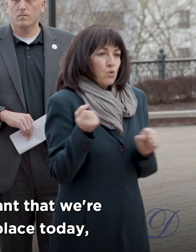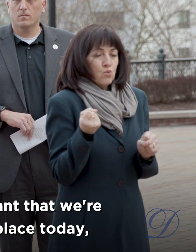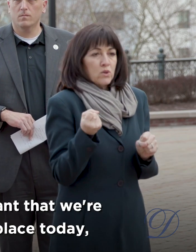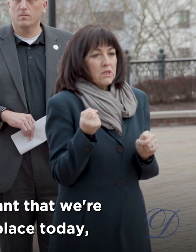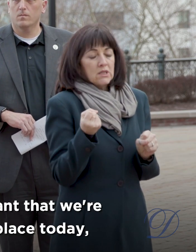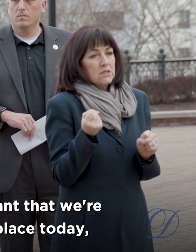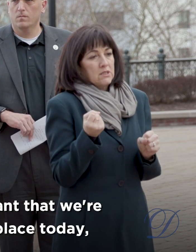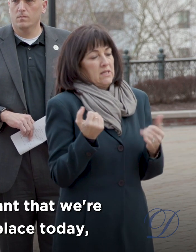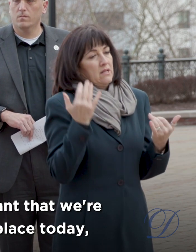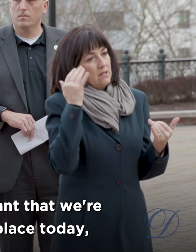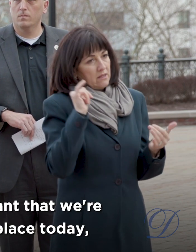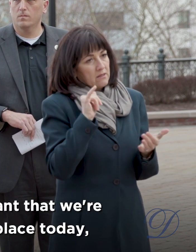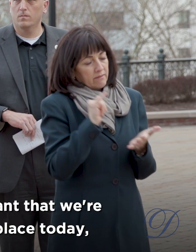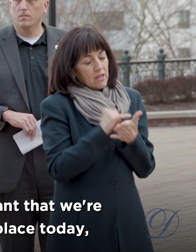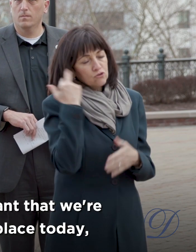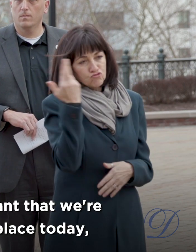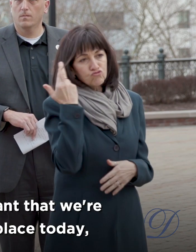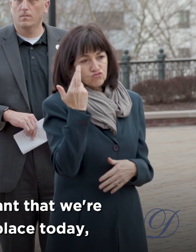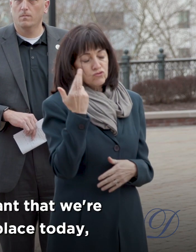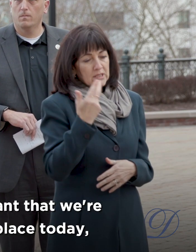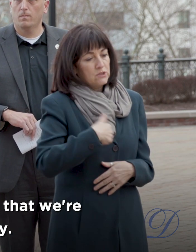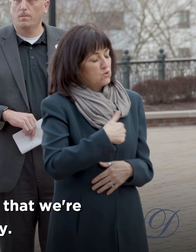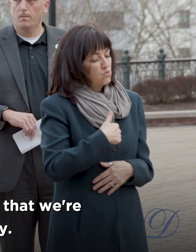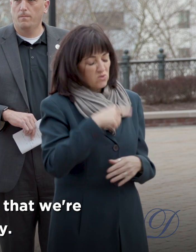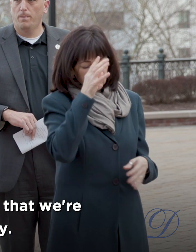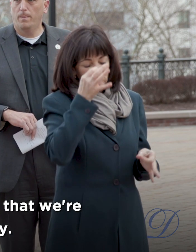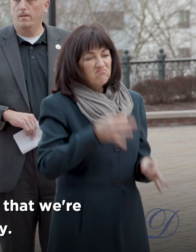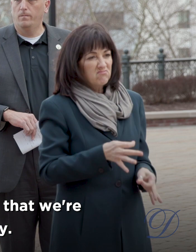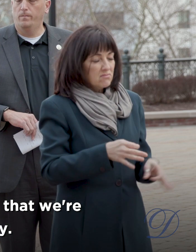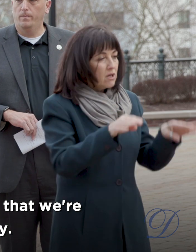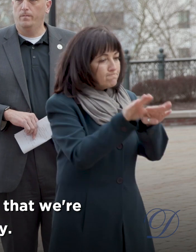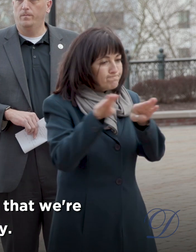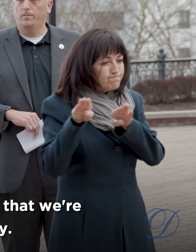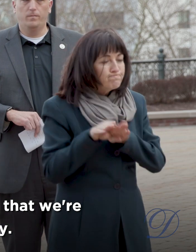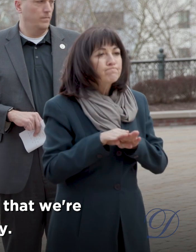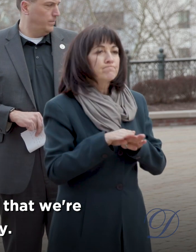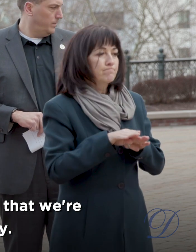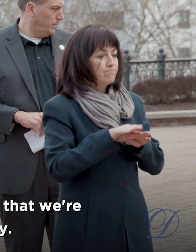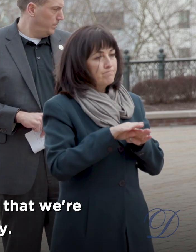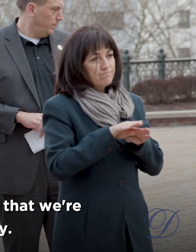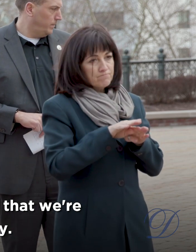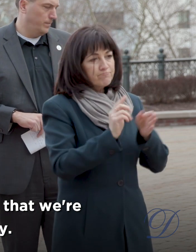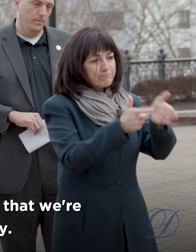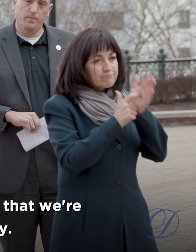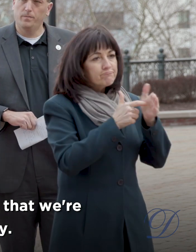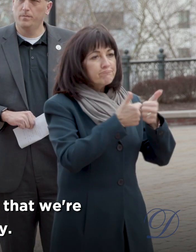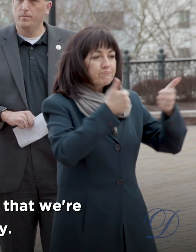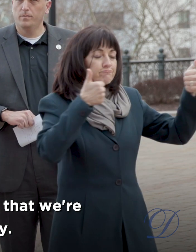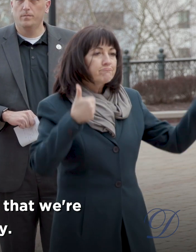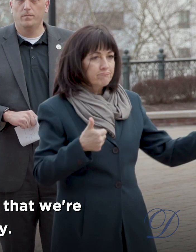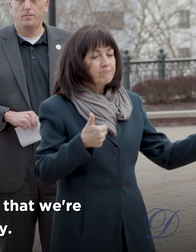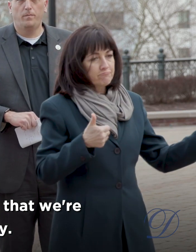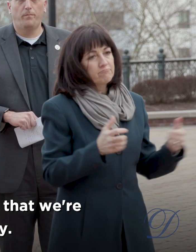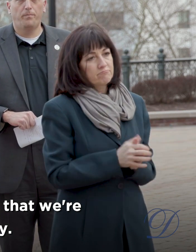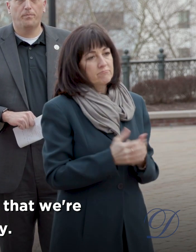so important that we're taking the actions we have in place today. But it is certainly an unknown that we're watching very